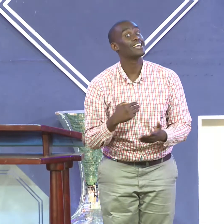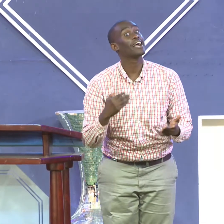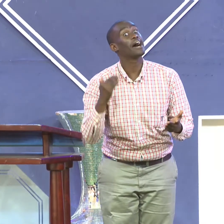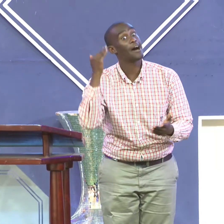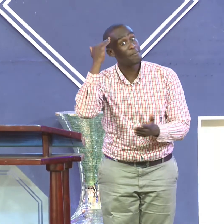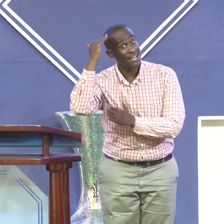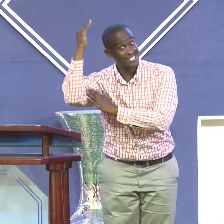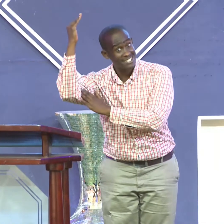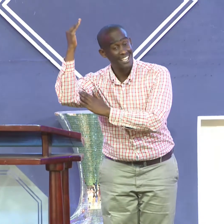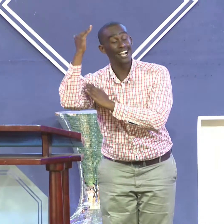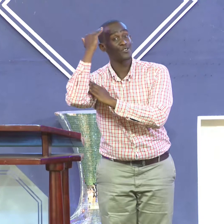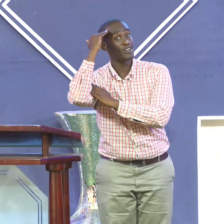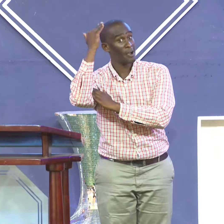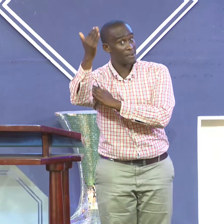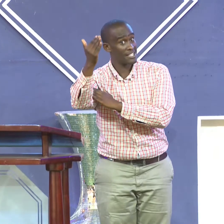He